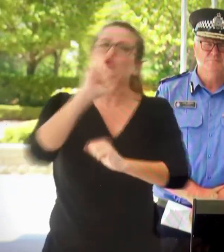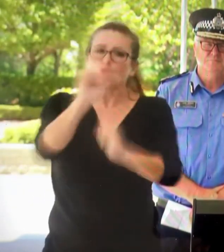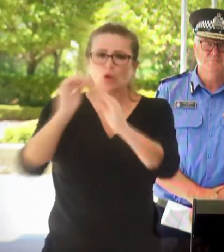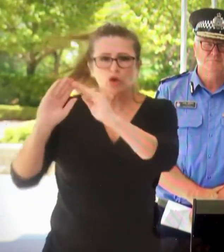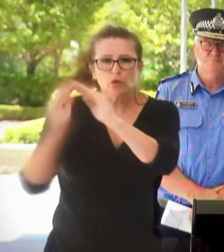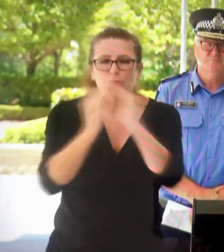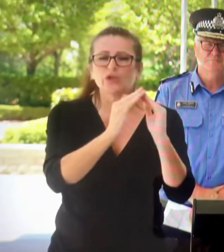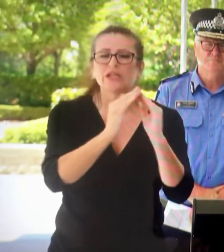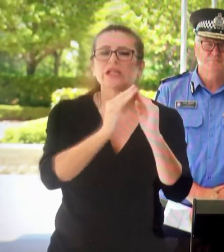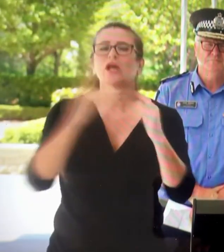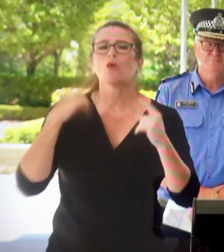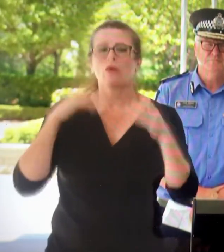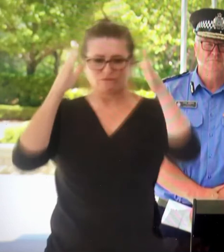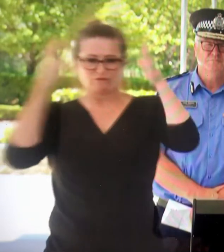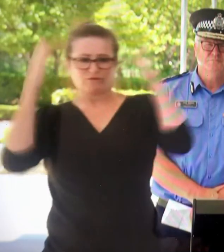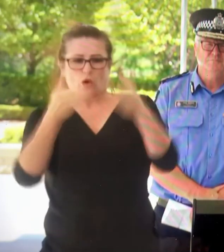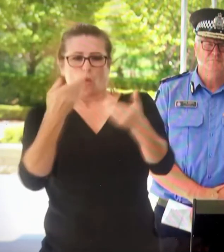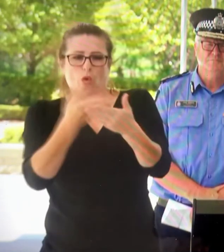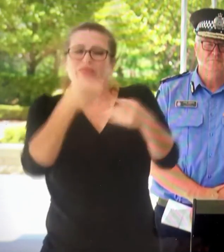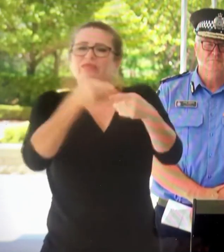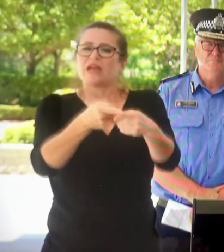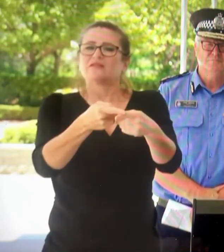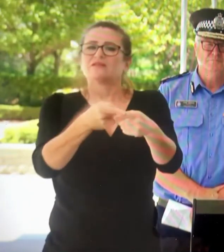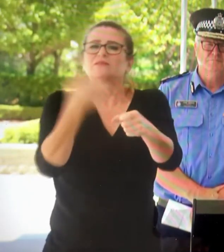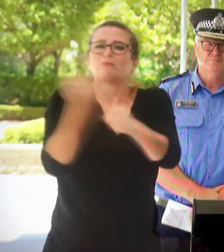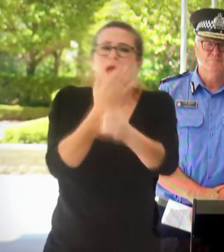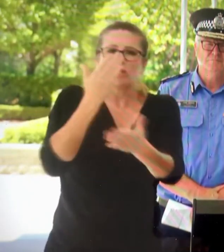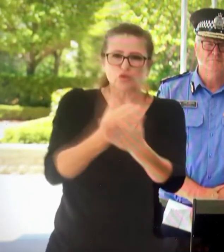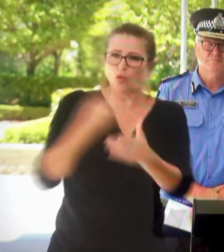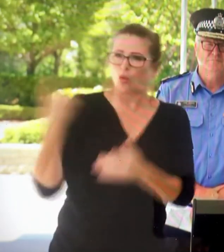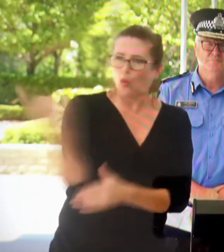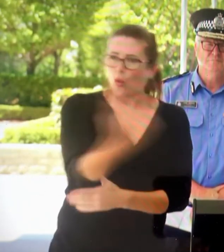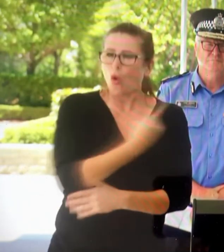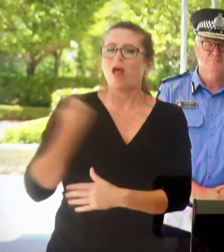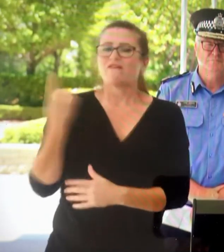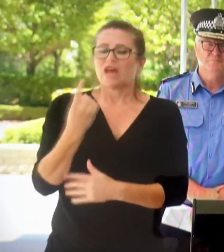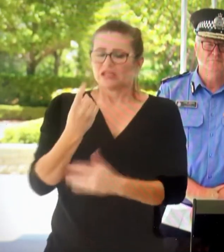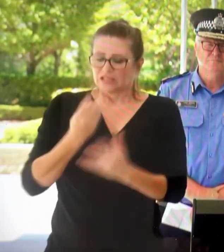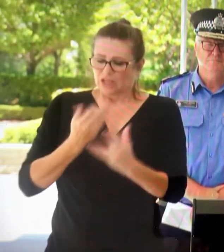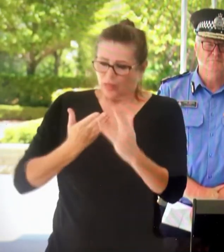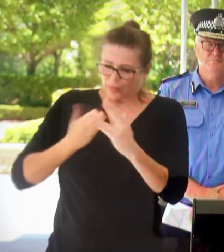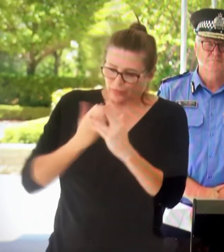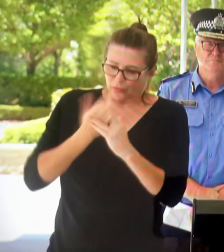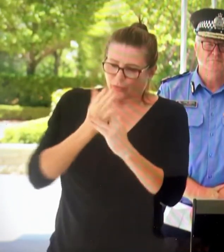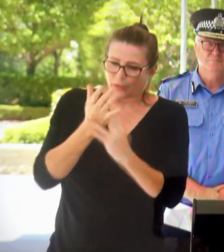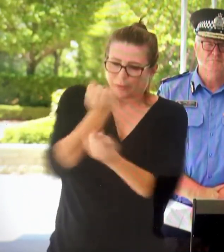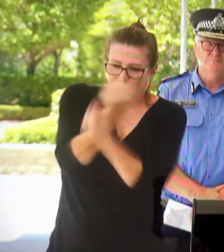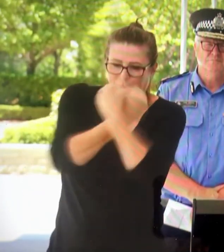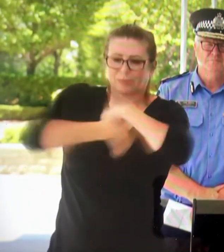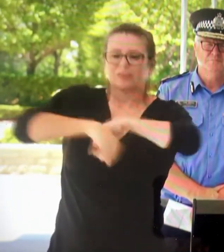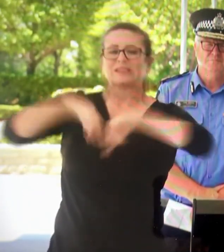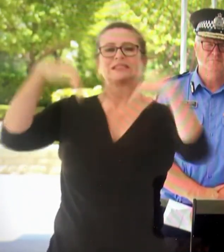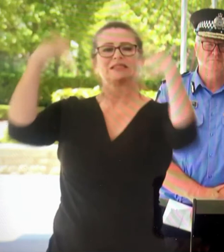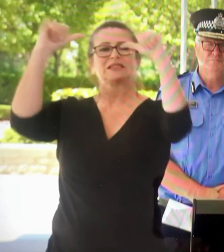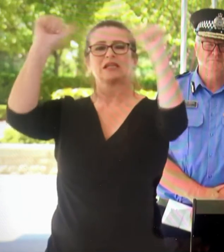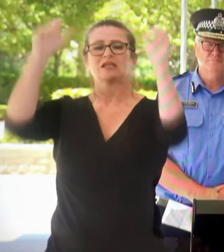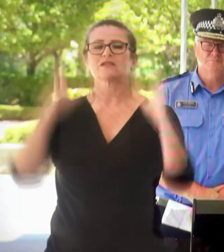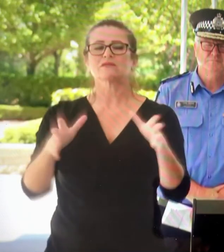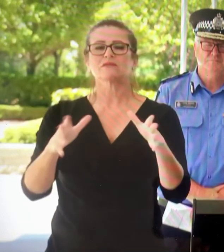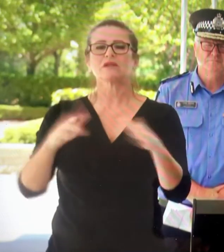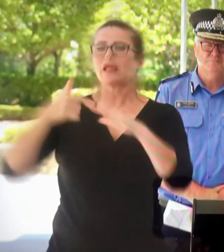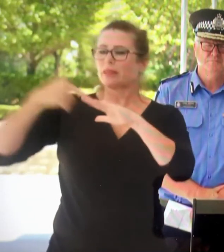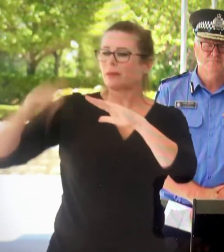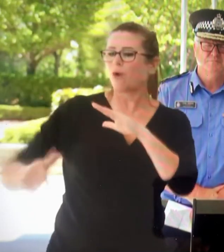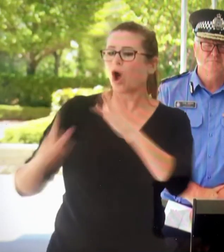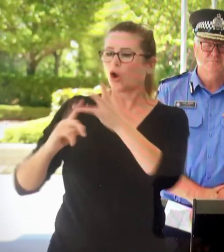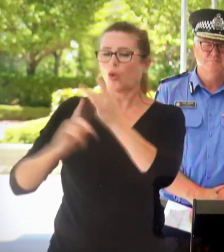community and making sure that we come out of this difficult time stronger and better, and the mining and oil and gas sector will